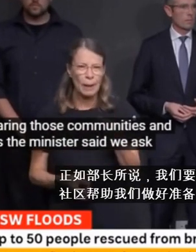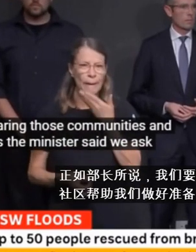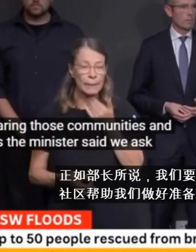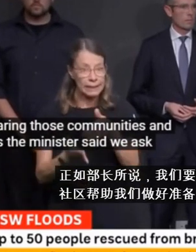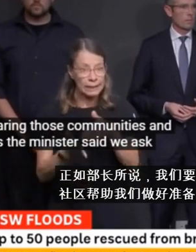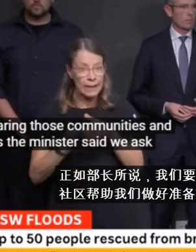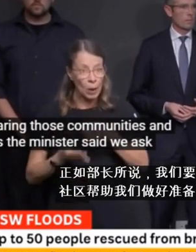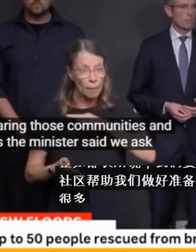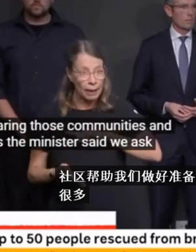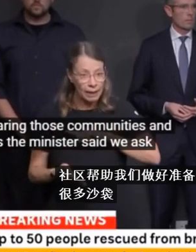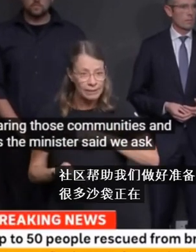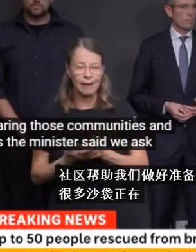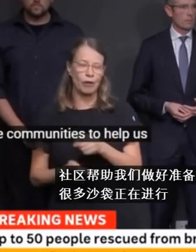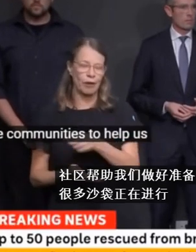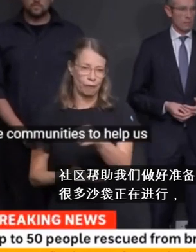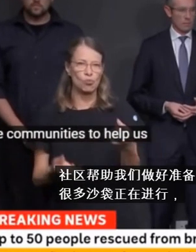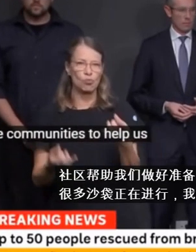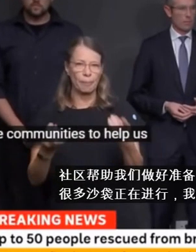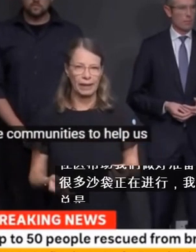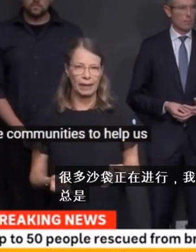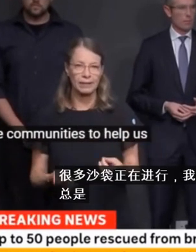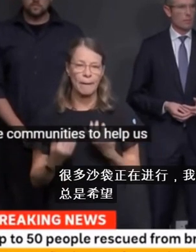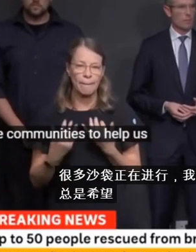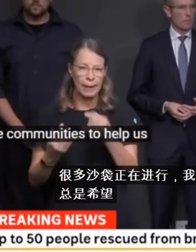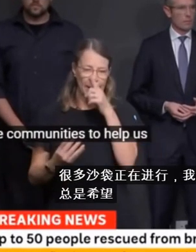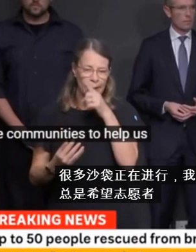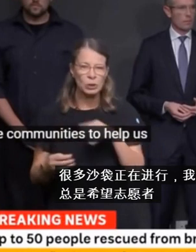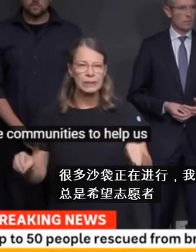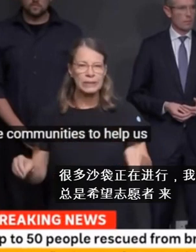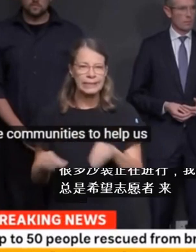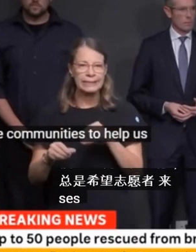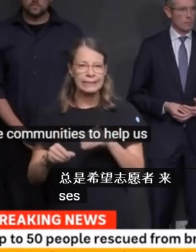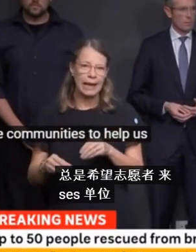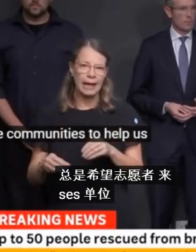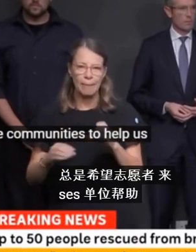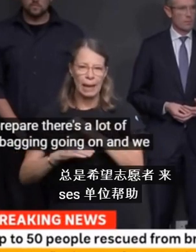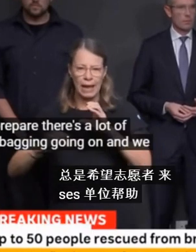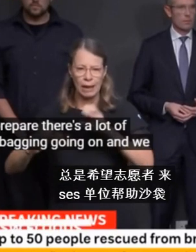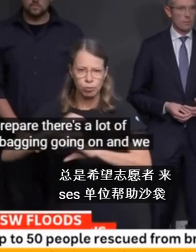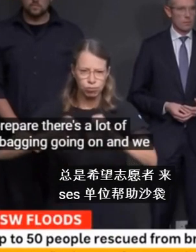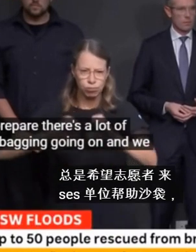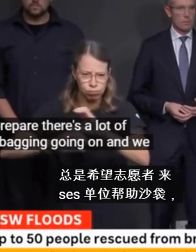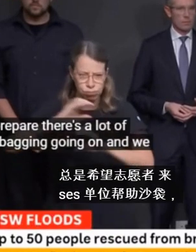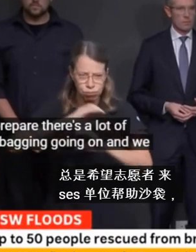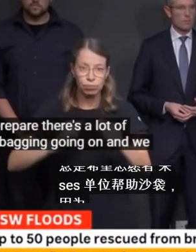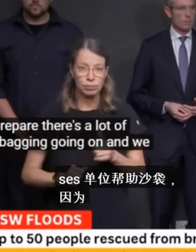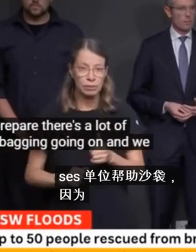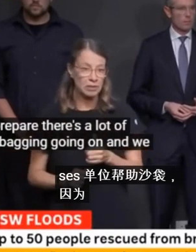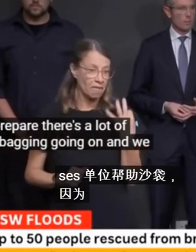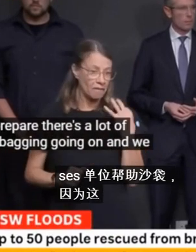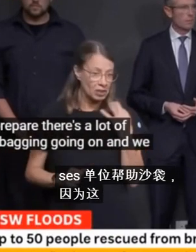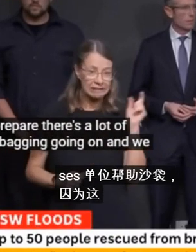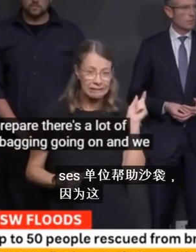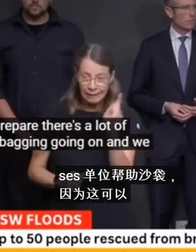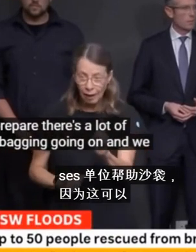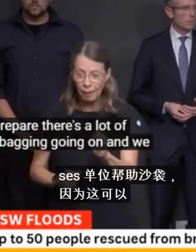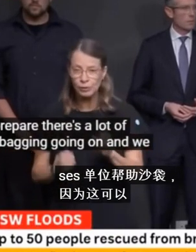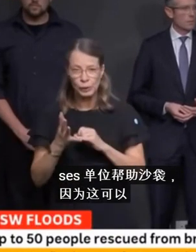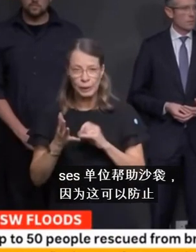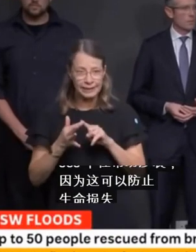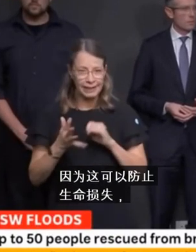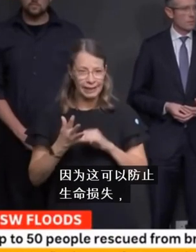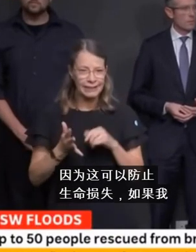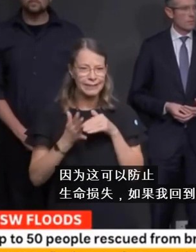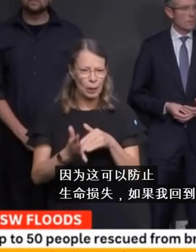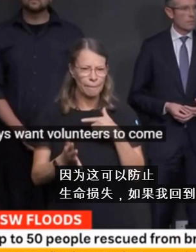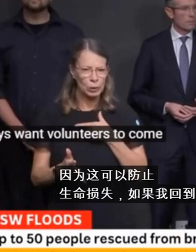help us prepare. There's a lot of sandbagging going on, and we always want volunteers to come to the SES units to help with that sandbagging, because that can prevent the